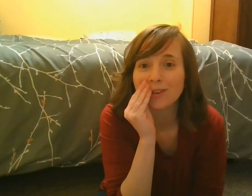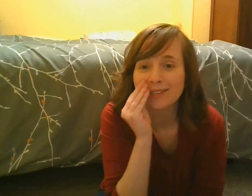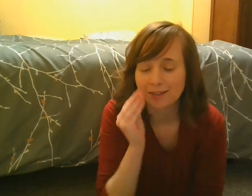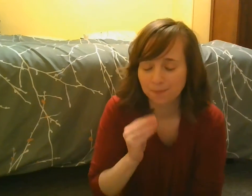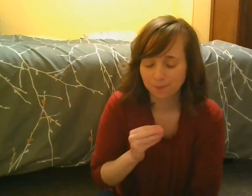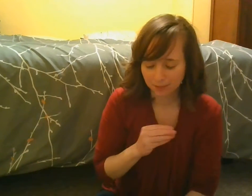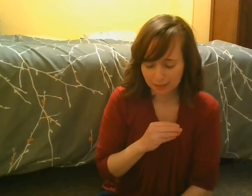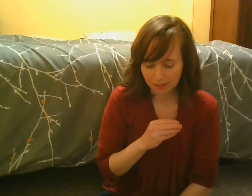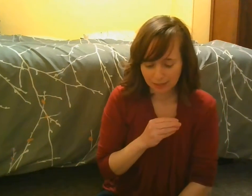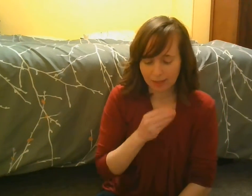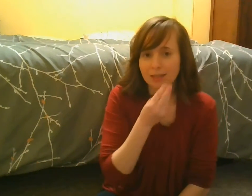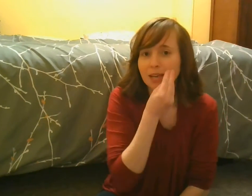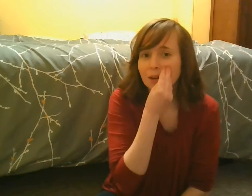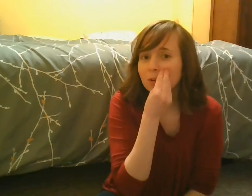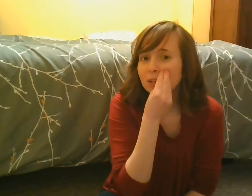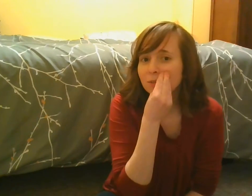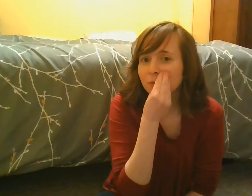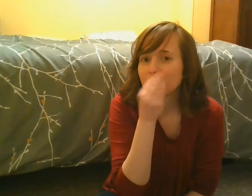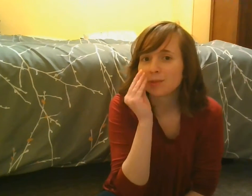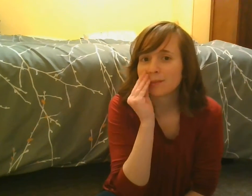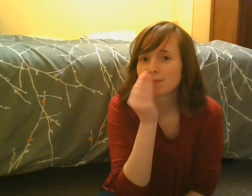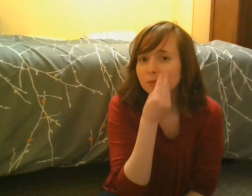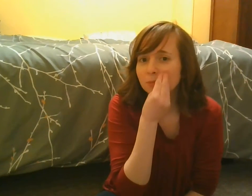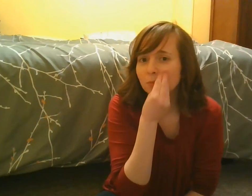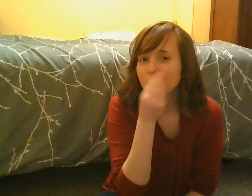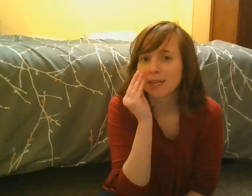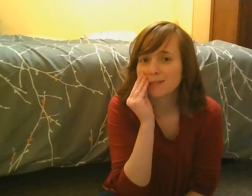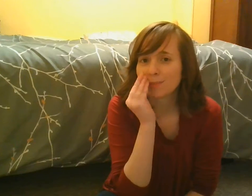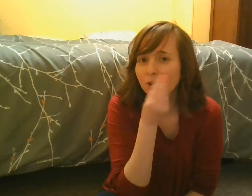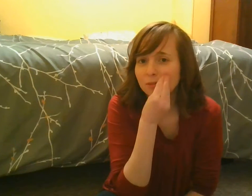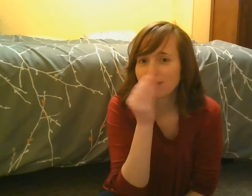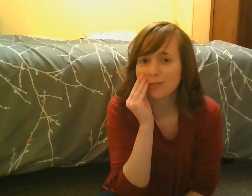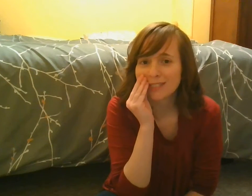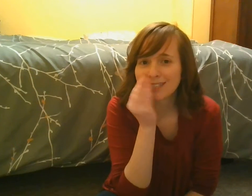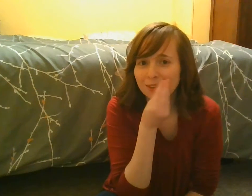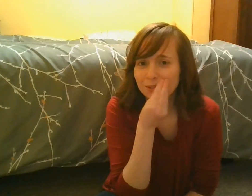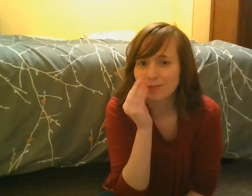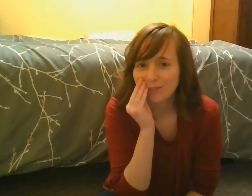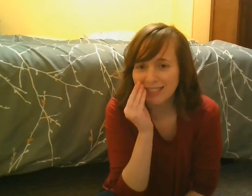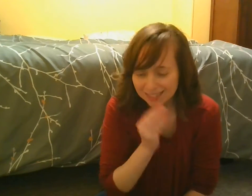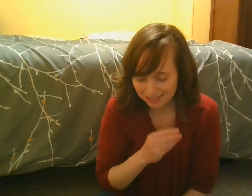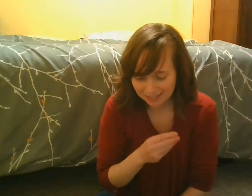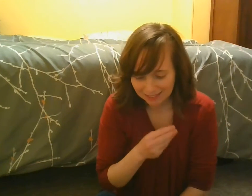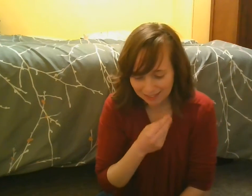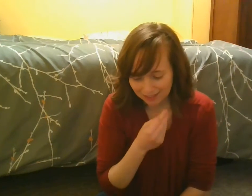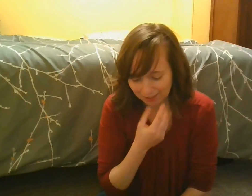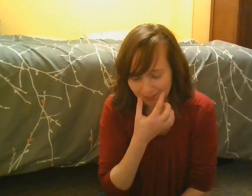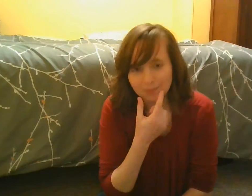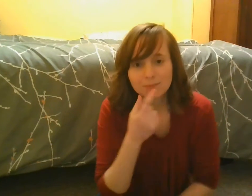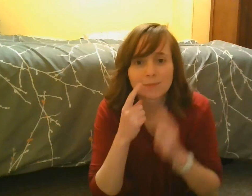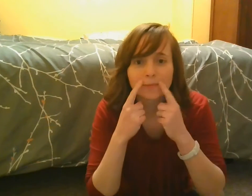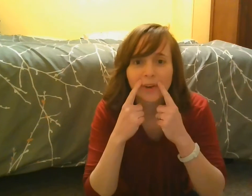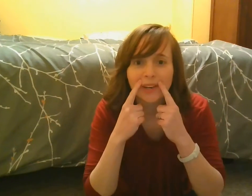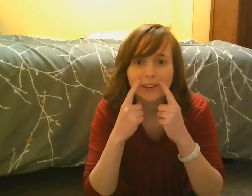flowers, and kind of putting it from one end part of your nose to the other of your face, right here.